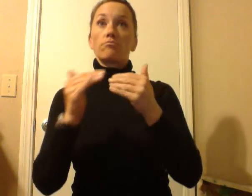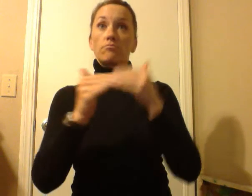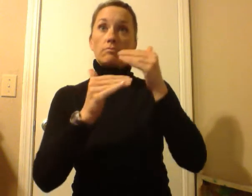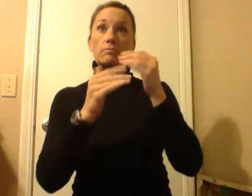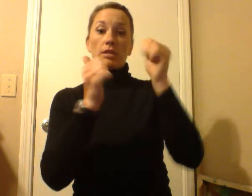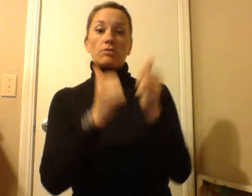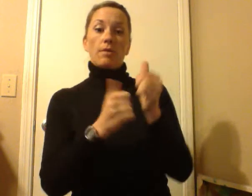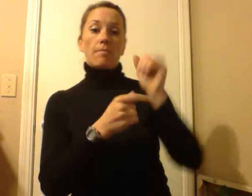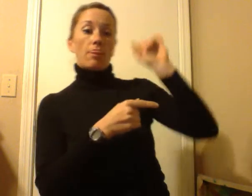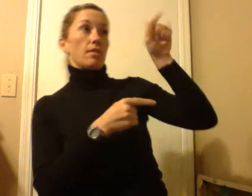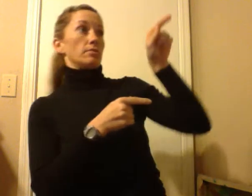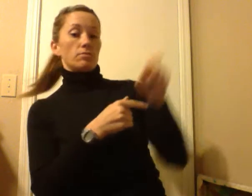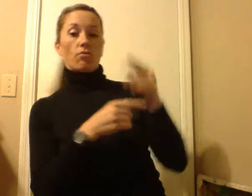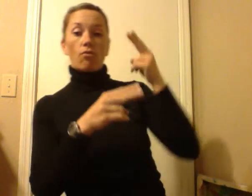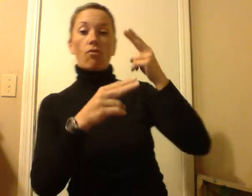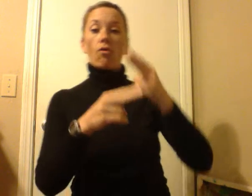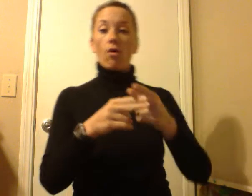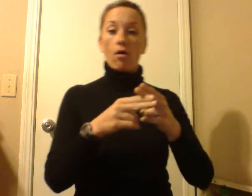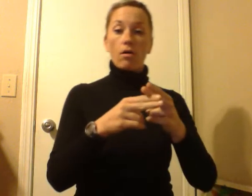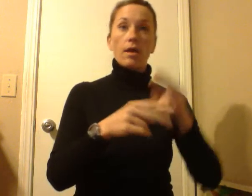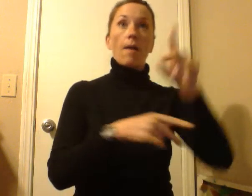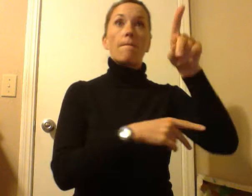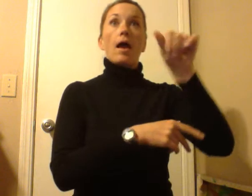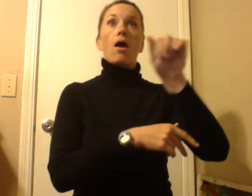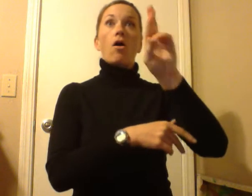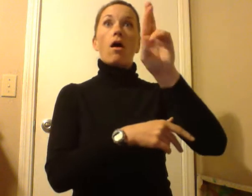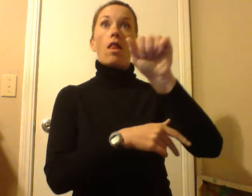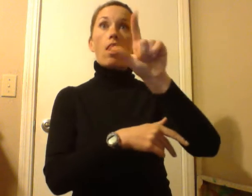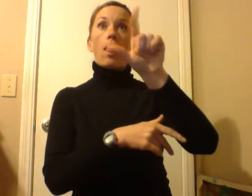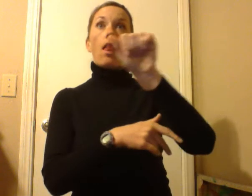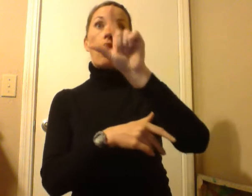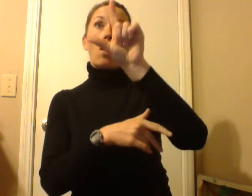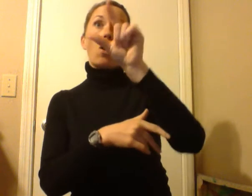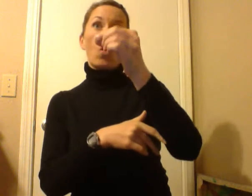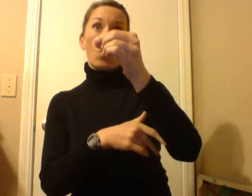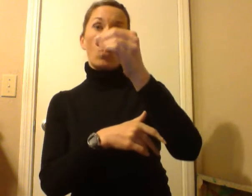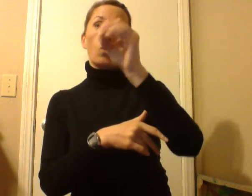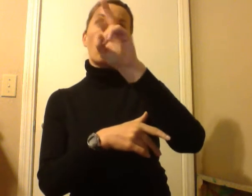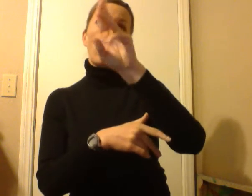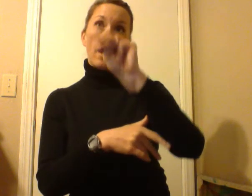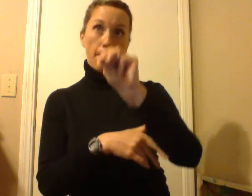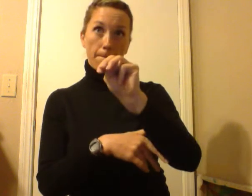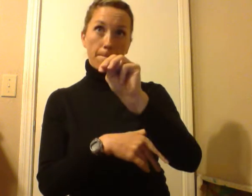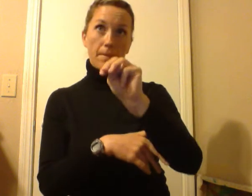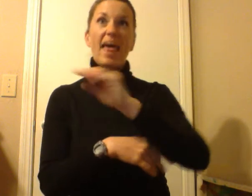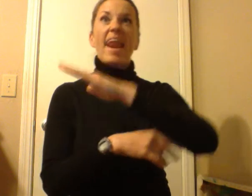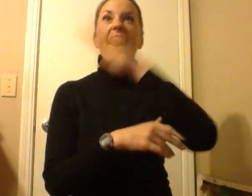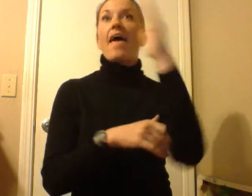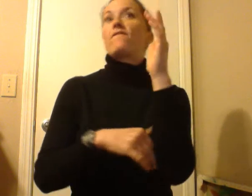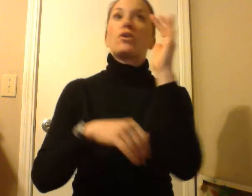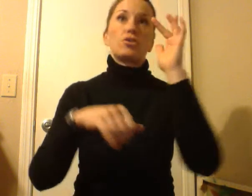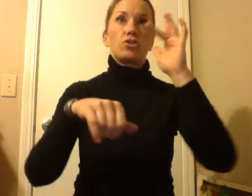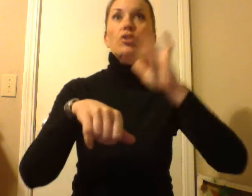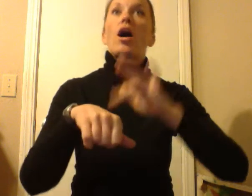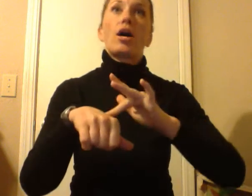this side. These 2 are never going to touch. This side and this side are never going to touch. That's a parallelogram. Look at this